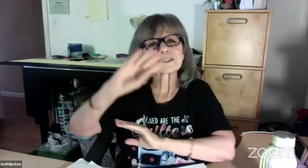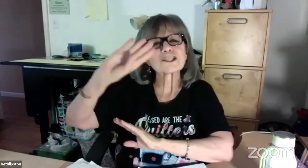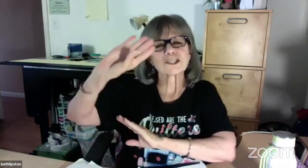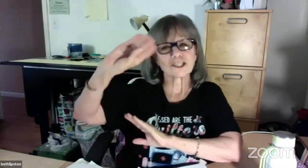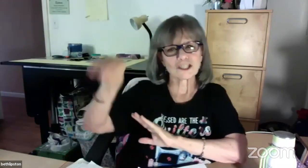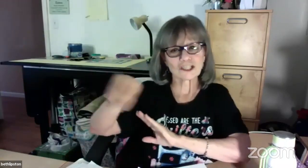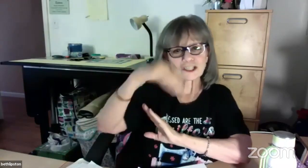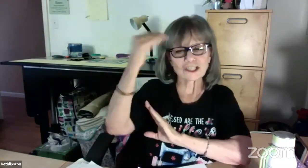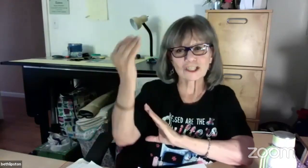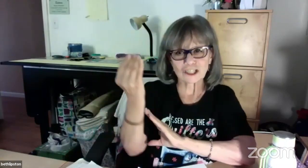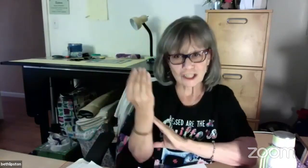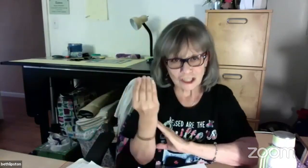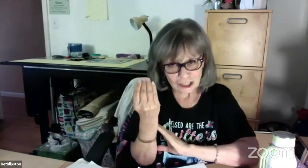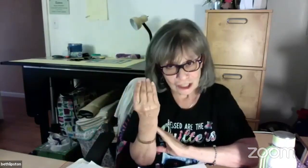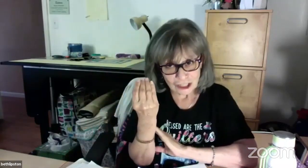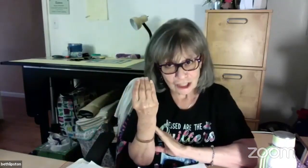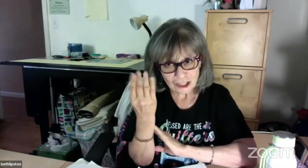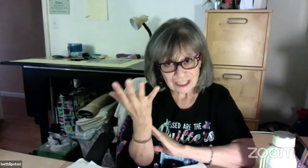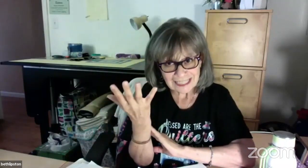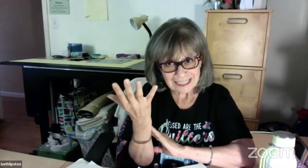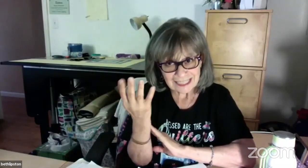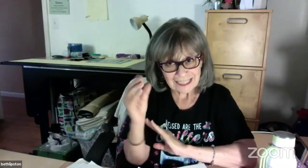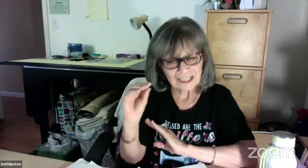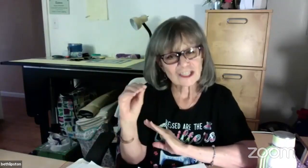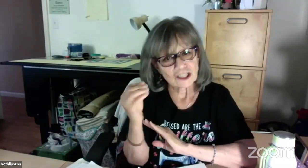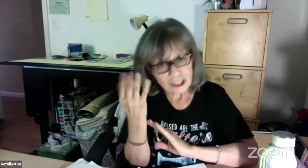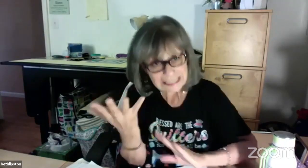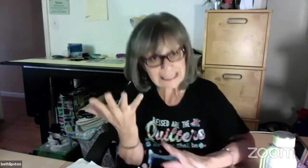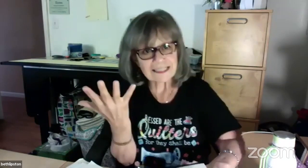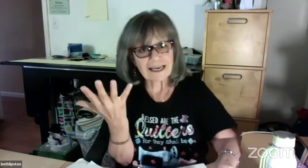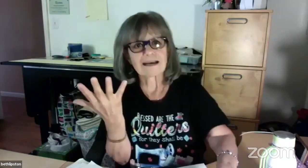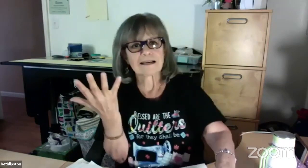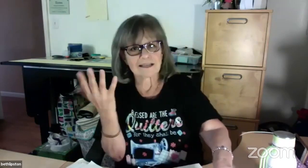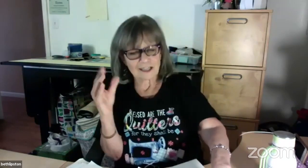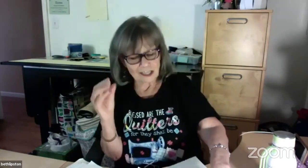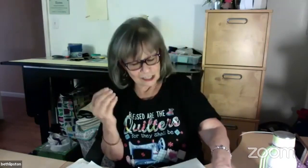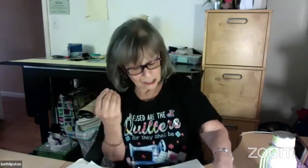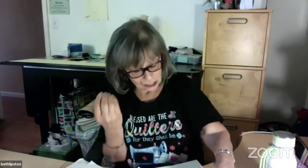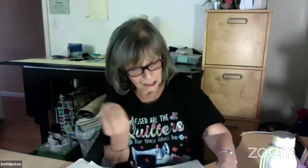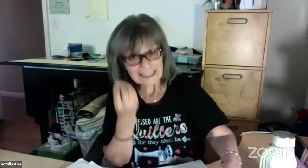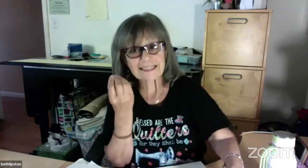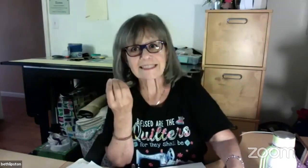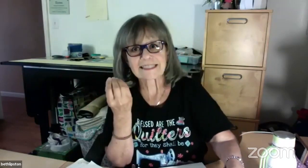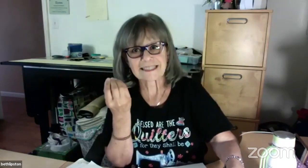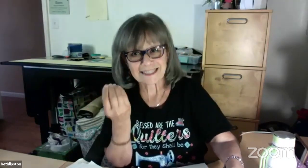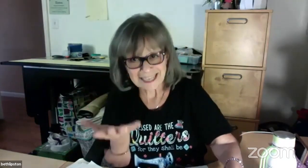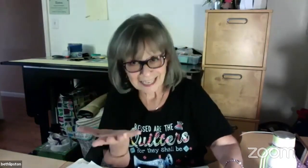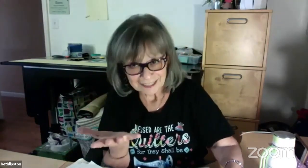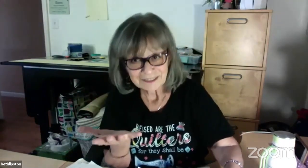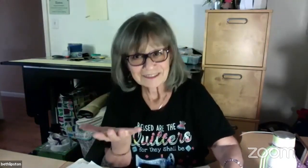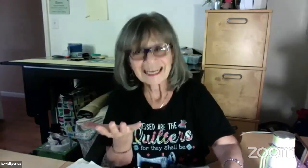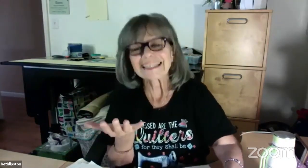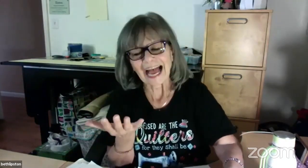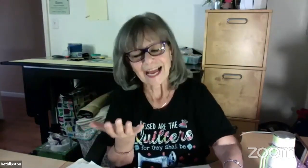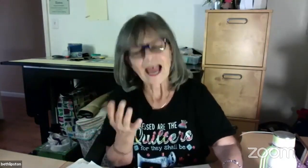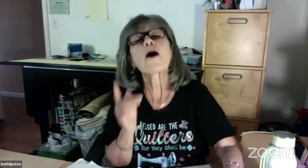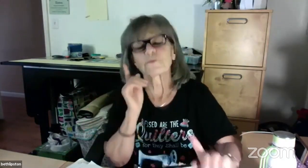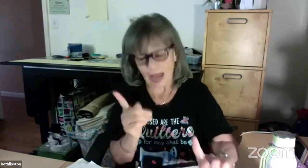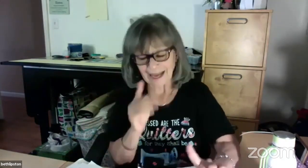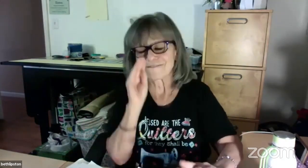I gotta sign this right. It opens up, right? It doesn't end in a closure of the